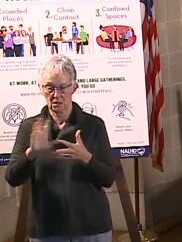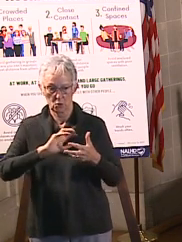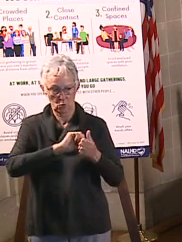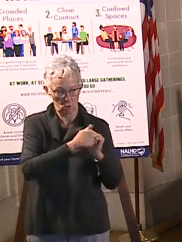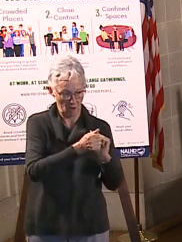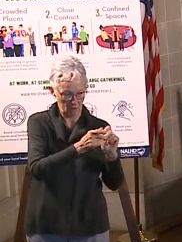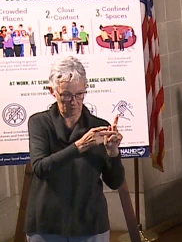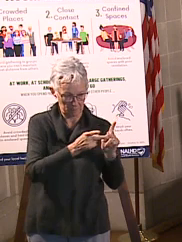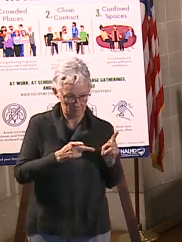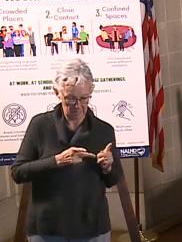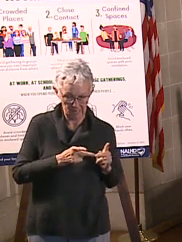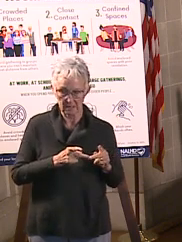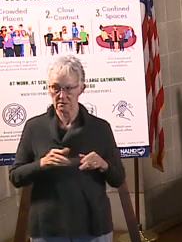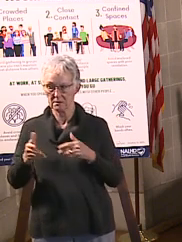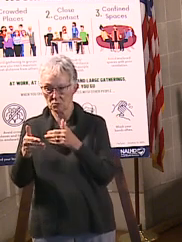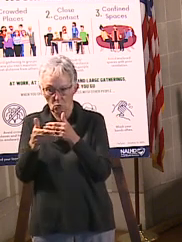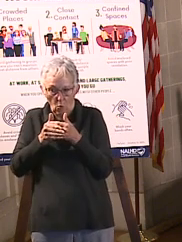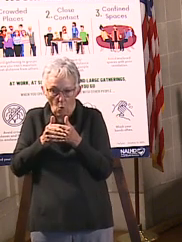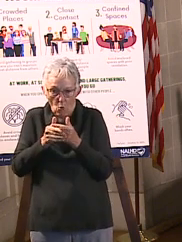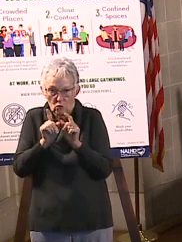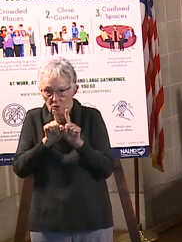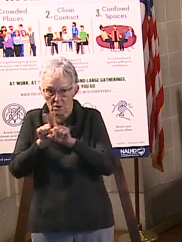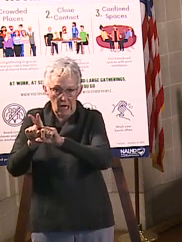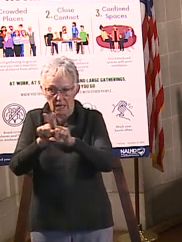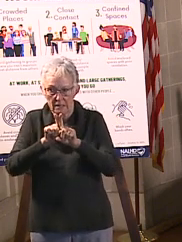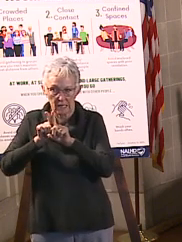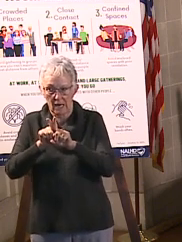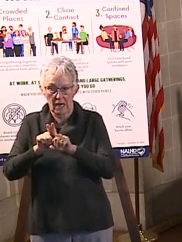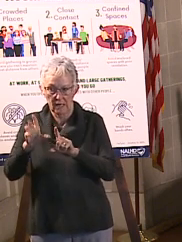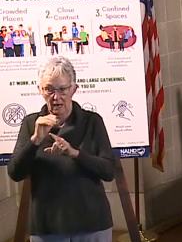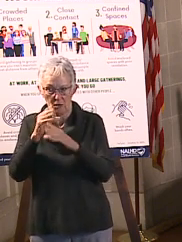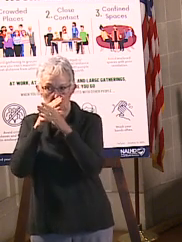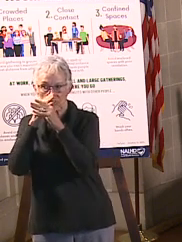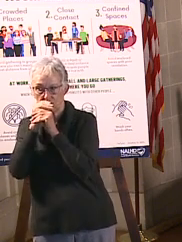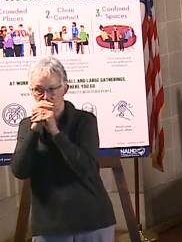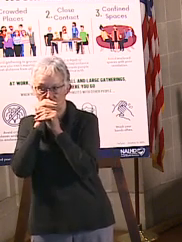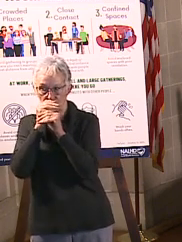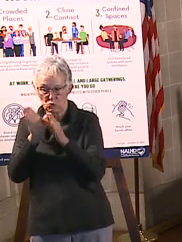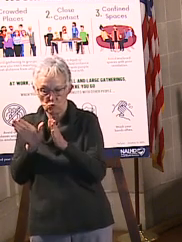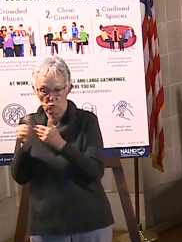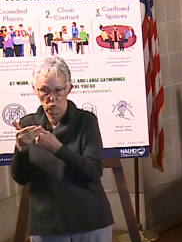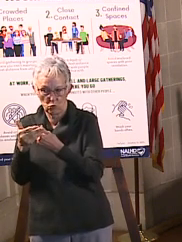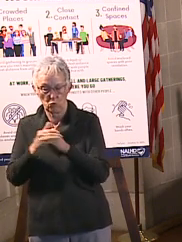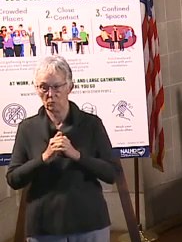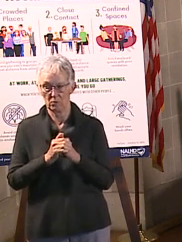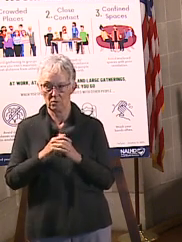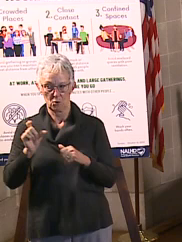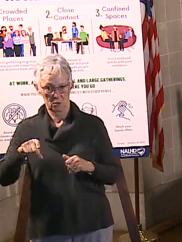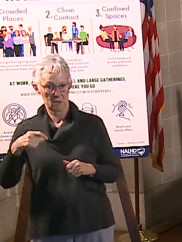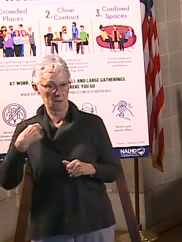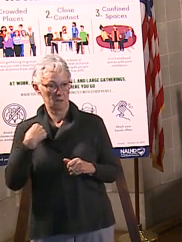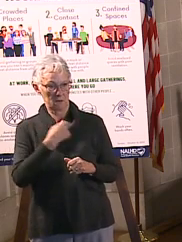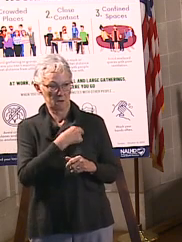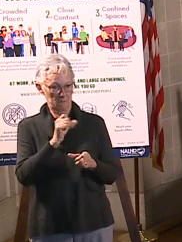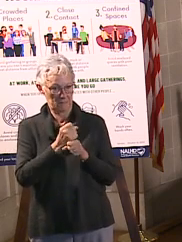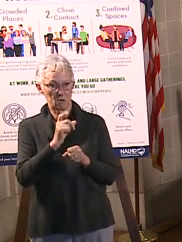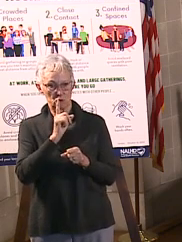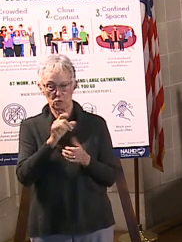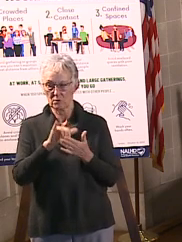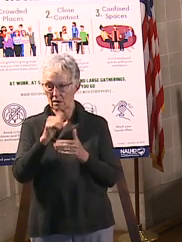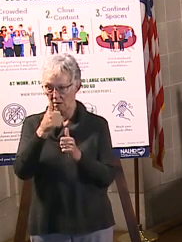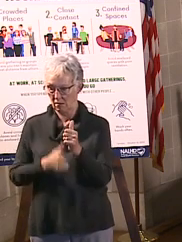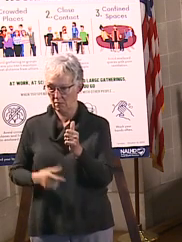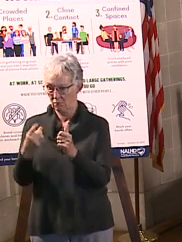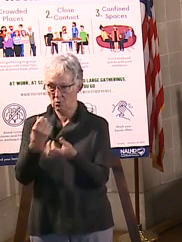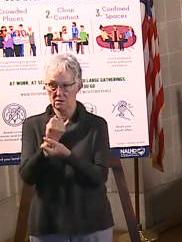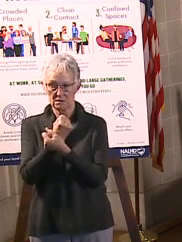things will help us slow down the spread of the virus so that we can make sure that everybody has a good holiday season. So please keep that in mind. Of